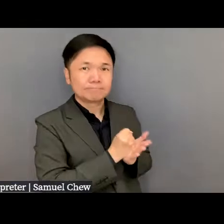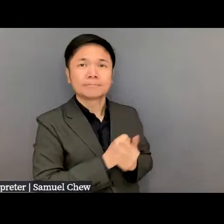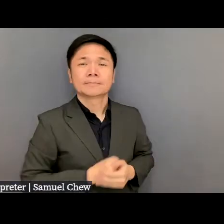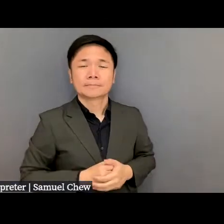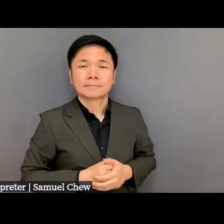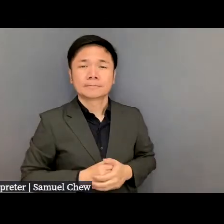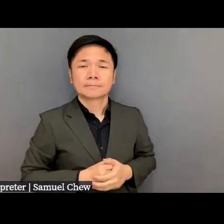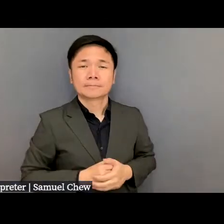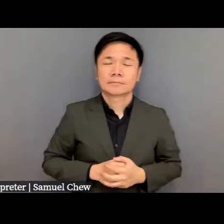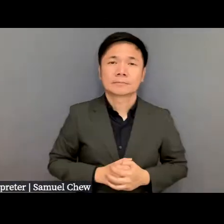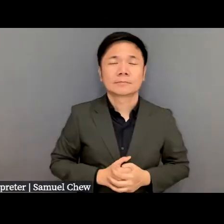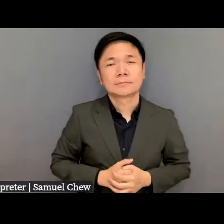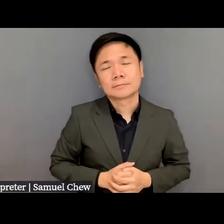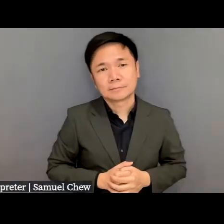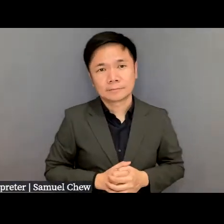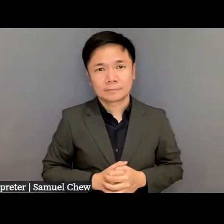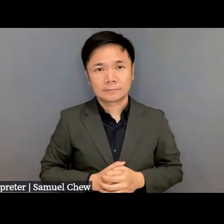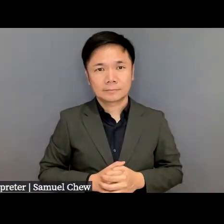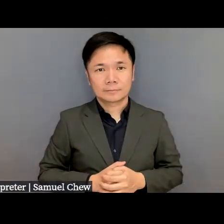a